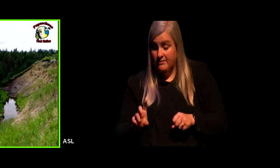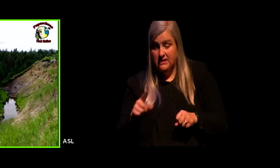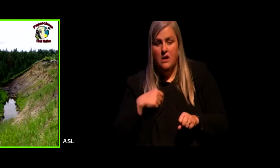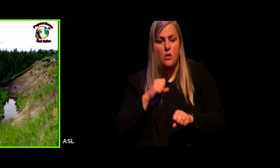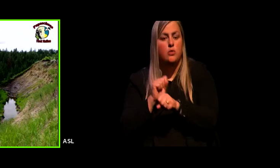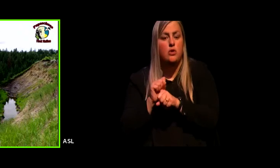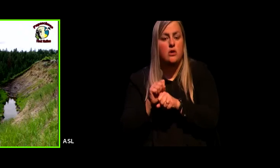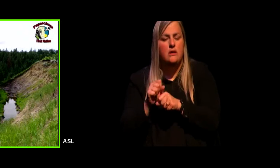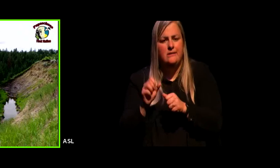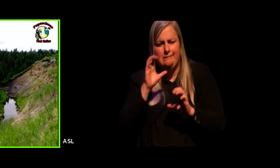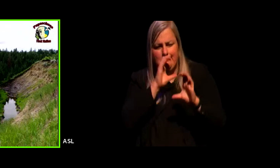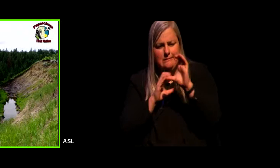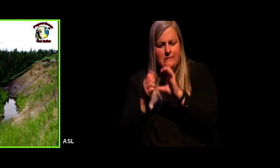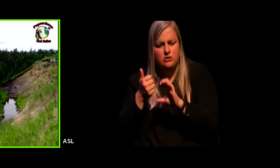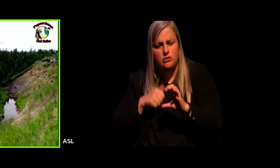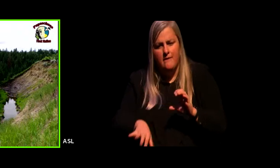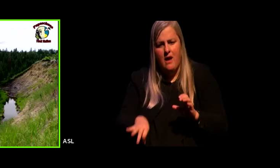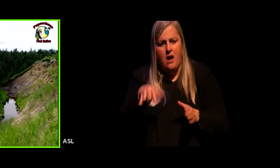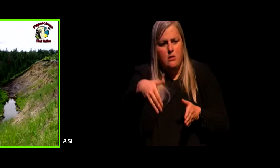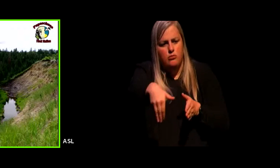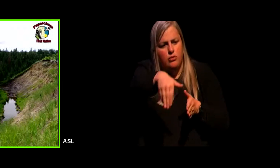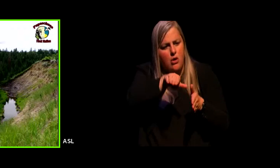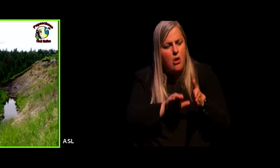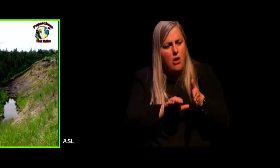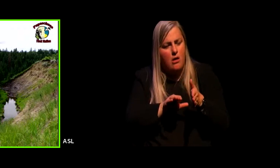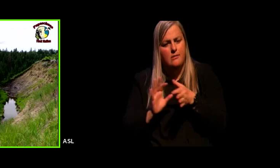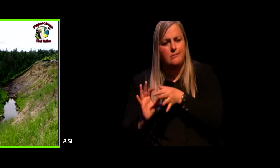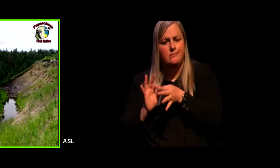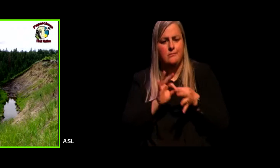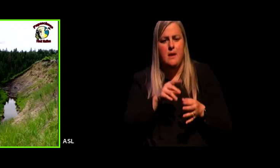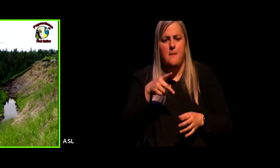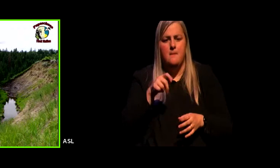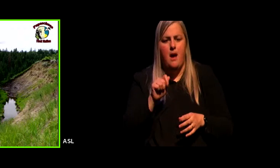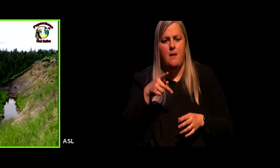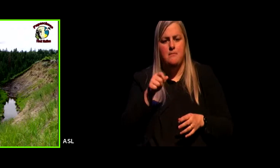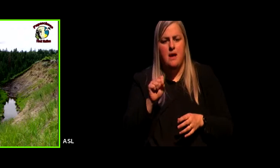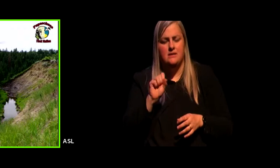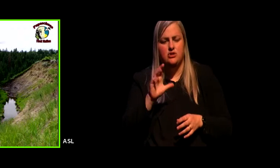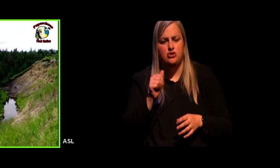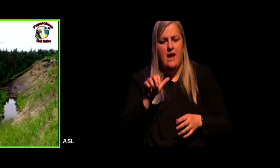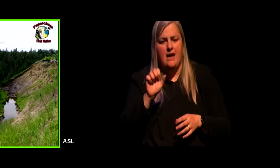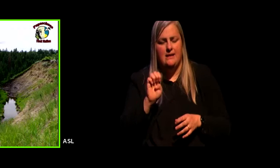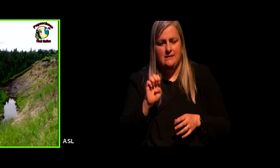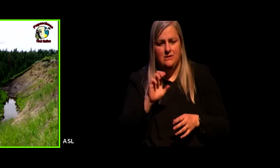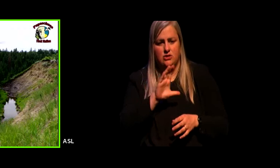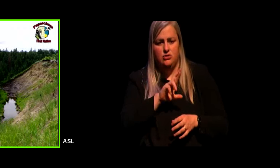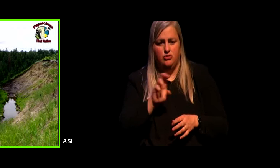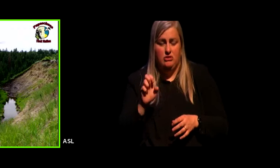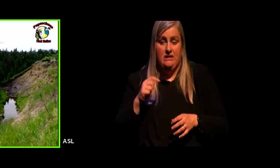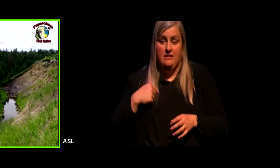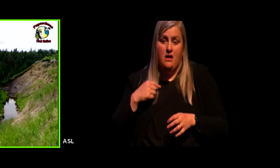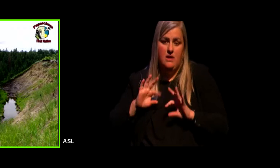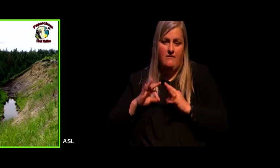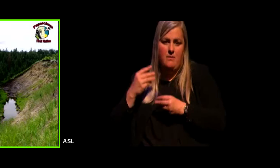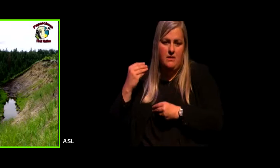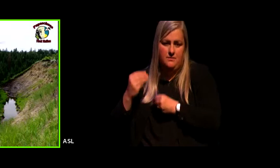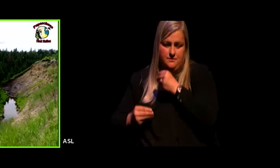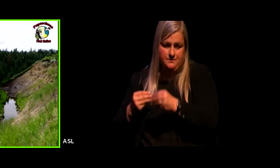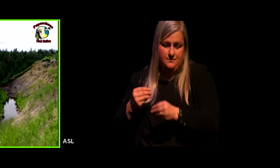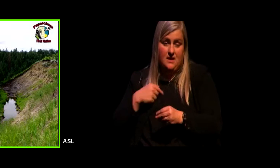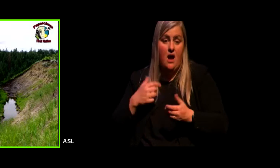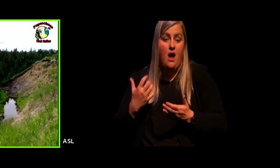to locate a burial ground associated with the Papas Chase Cree, which again, I'm descended from them. I